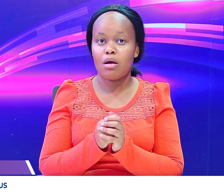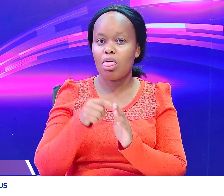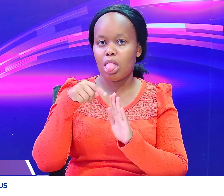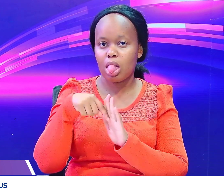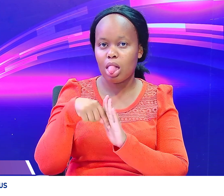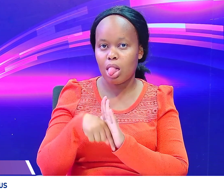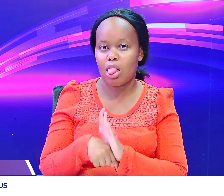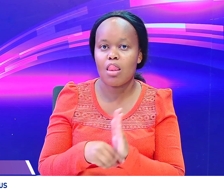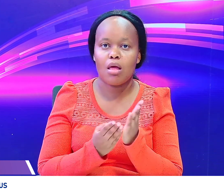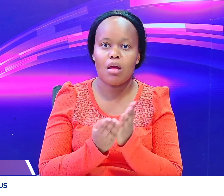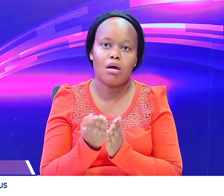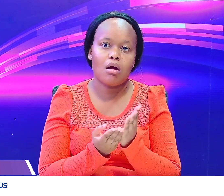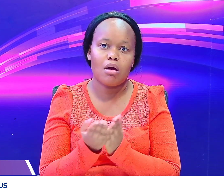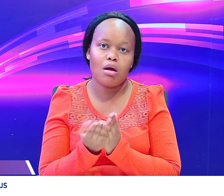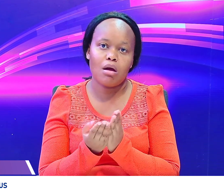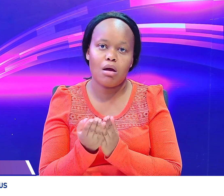or seek alternatives.